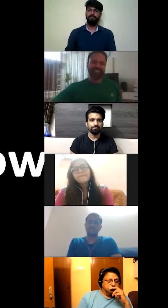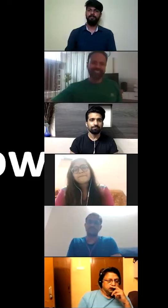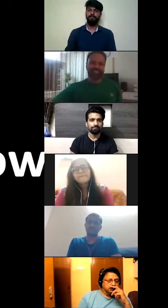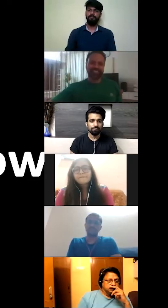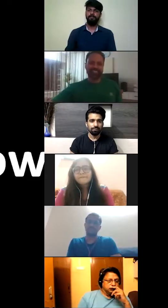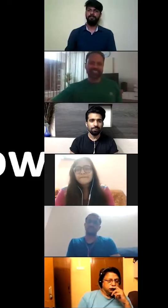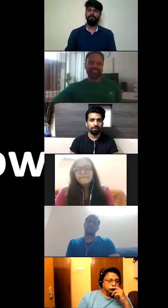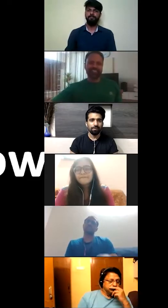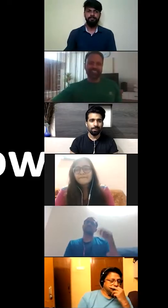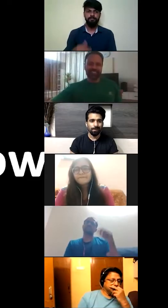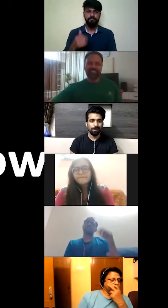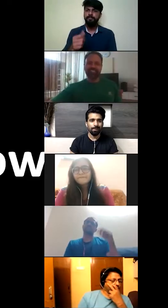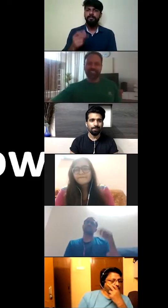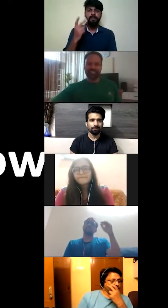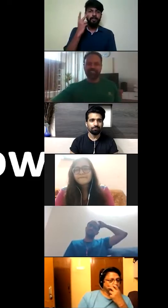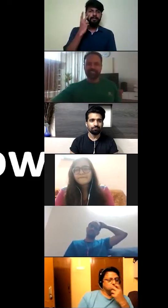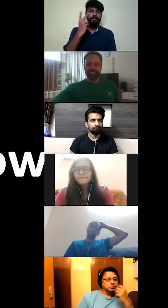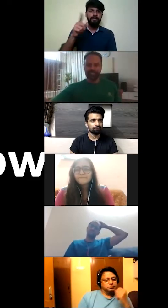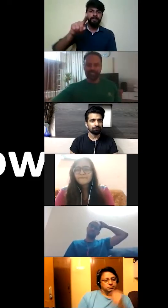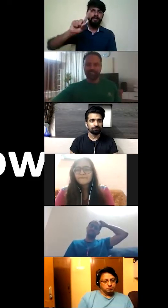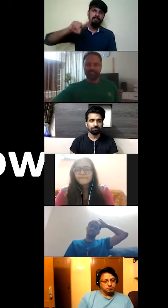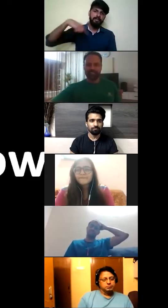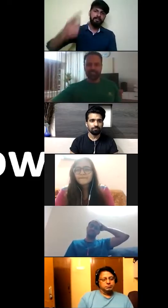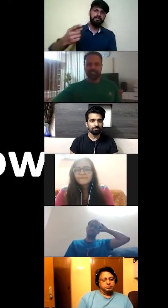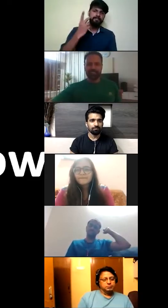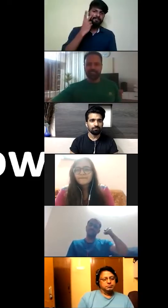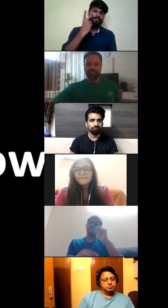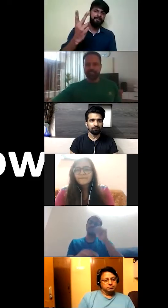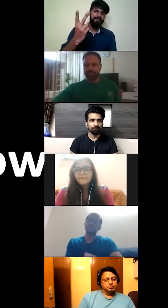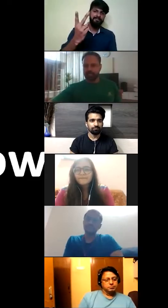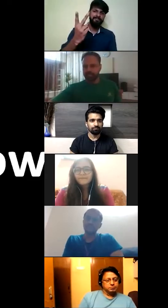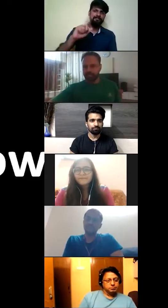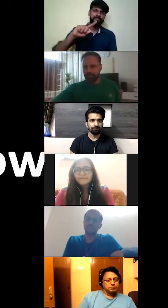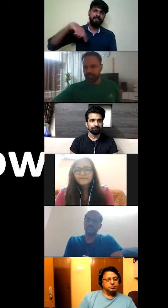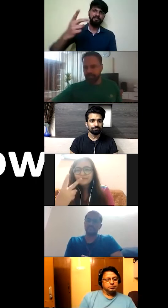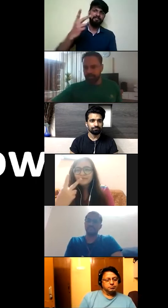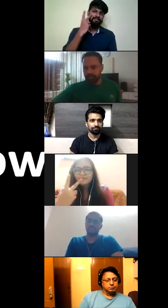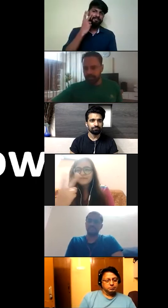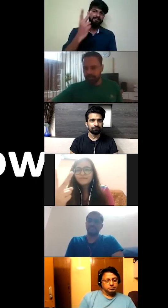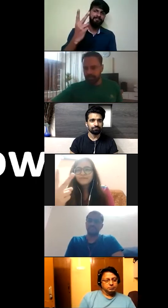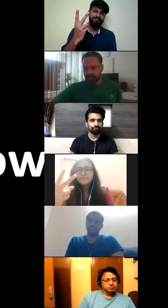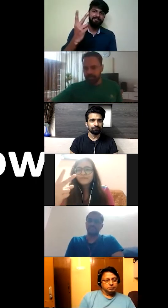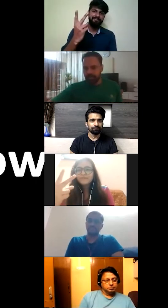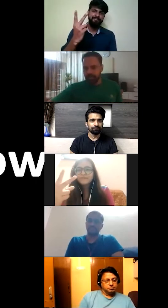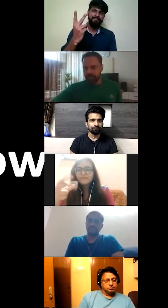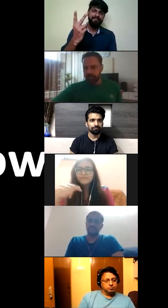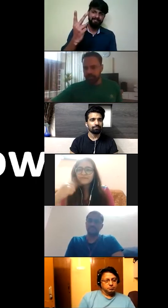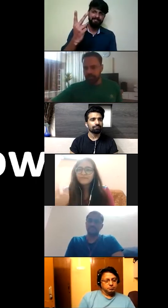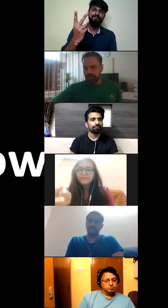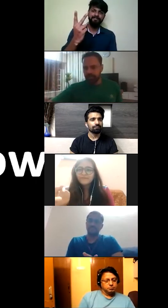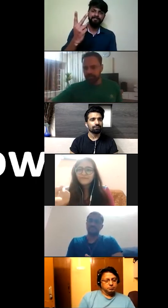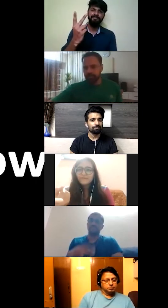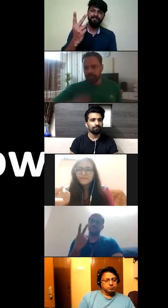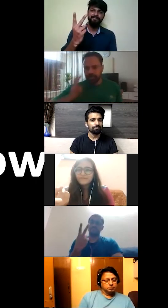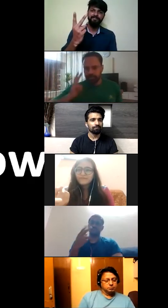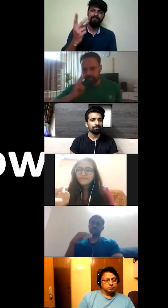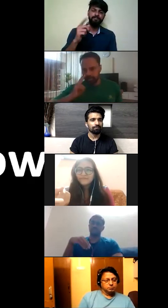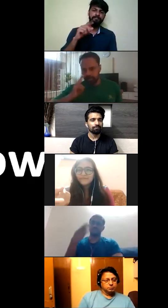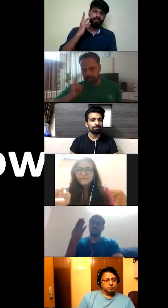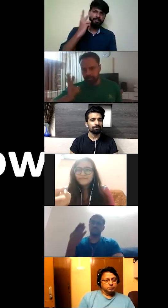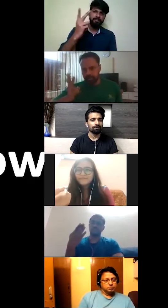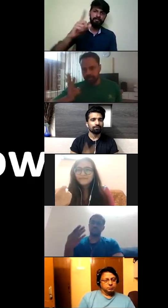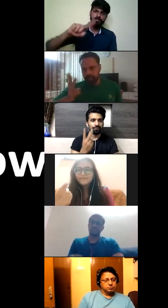alphabets, you can go on YouTube and learn. See tomorrow. See tomorrow.